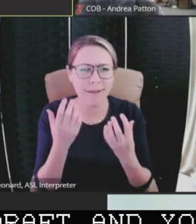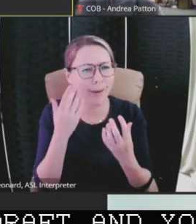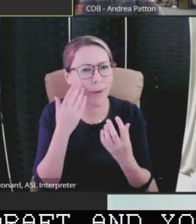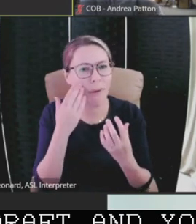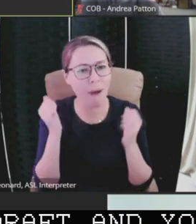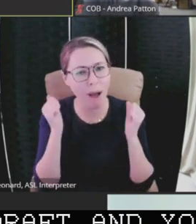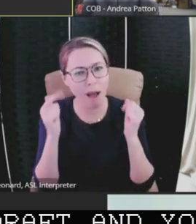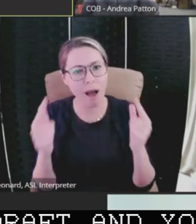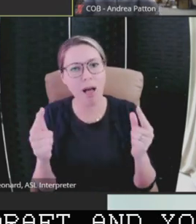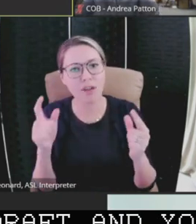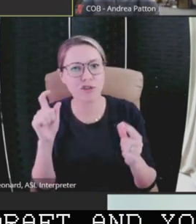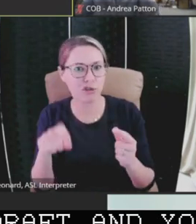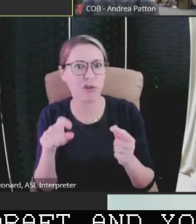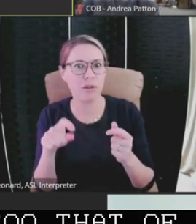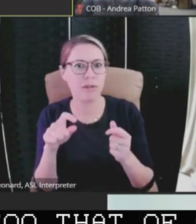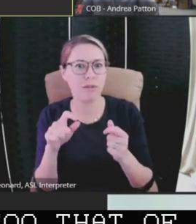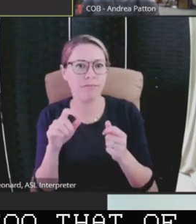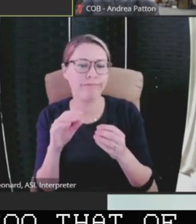to use